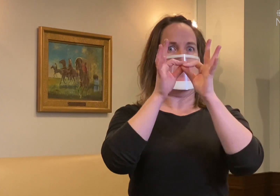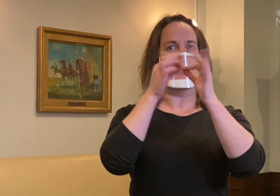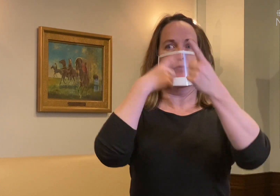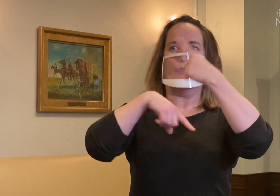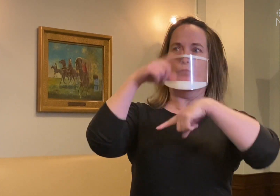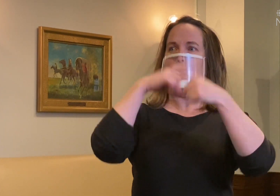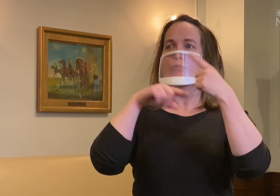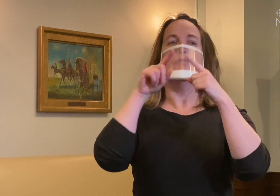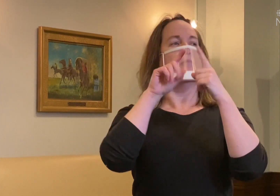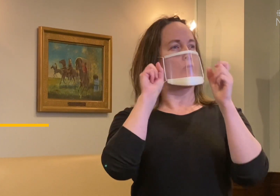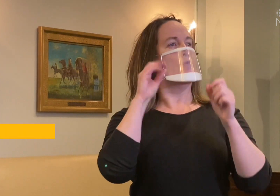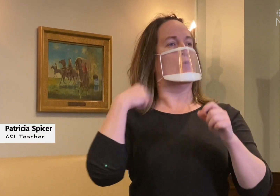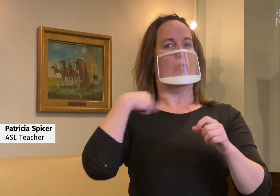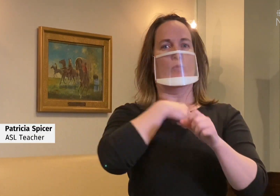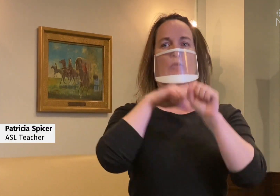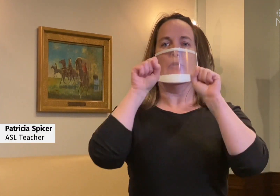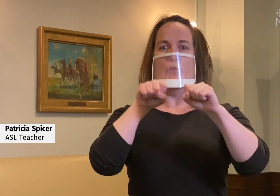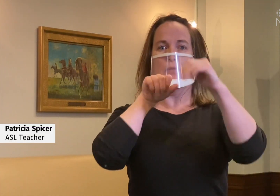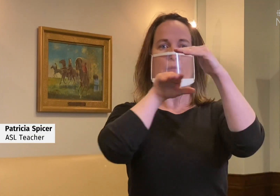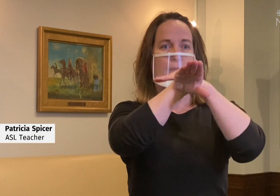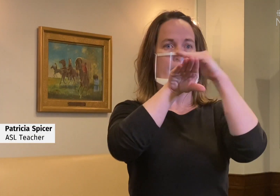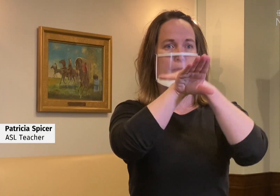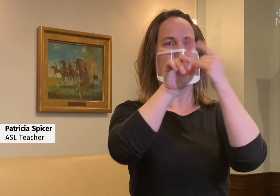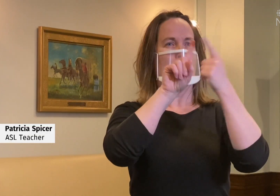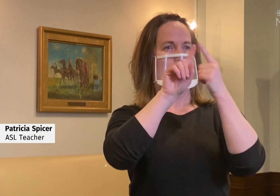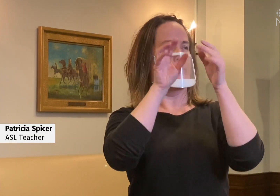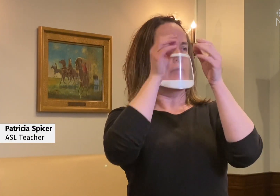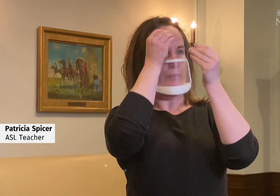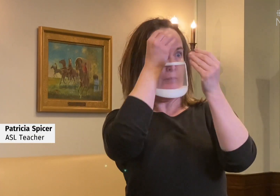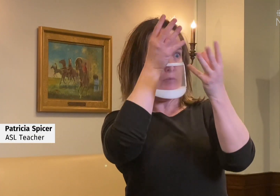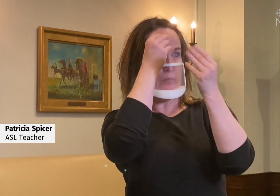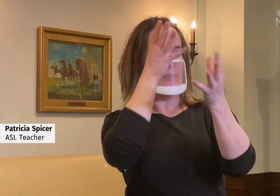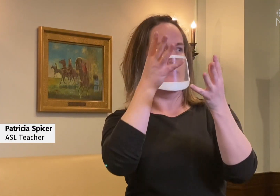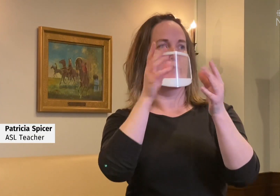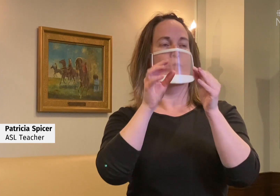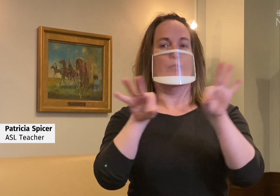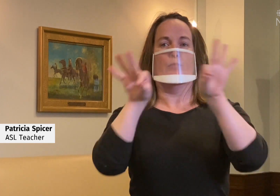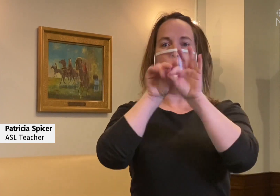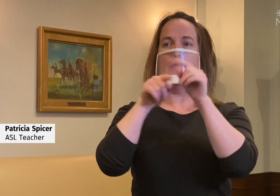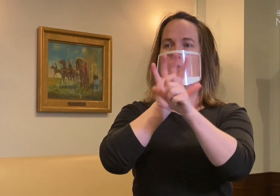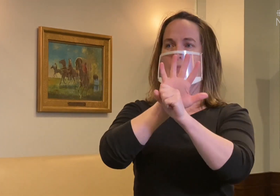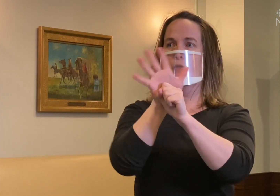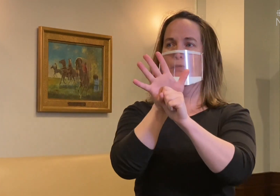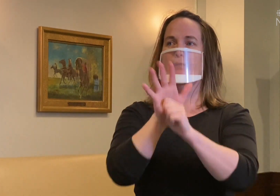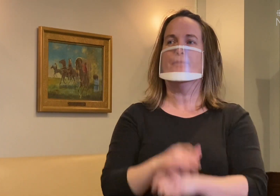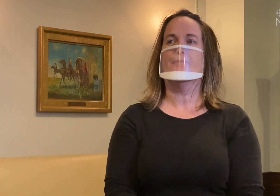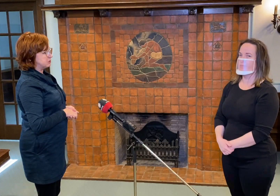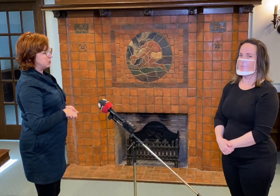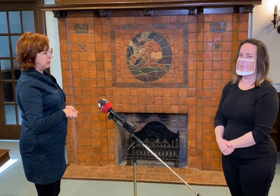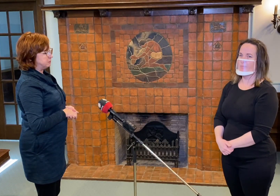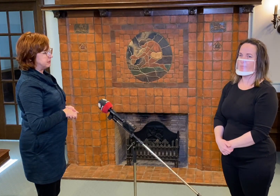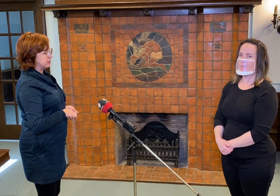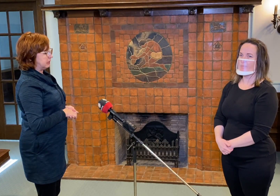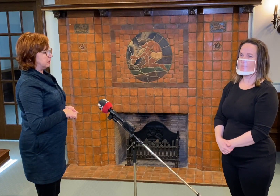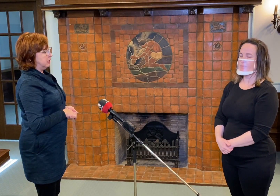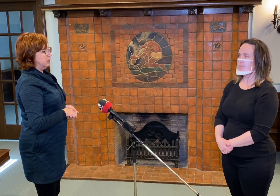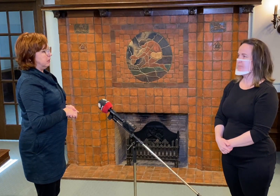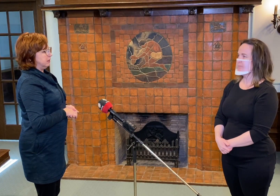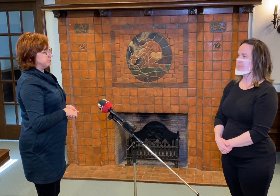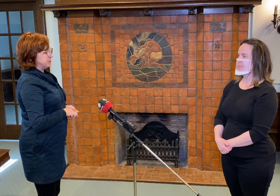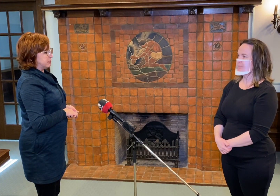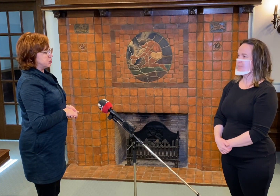deaf community. I was so happy. Everybody was so happy. Everybody in the deaf community was so happy to